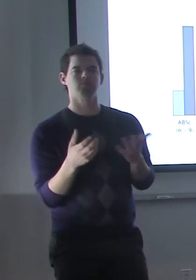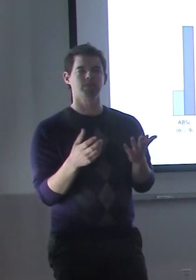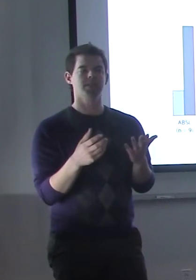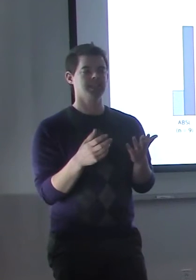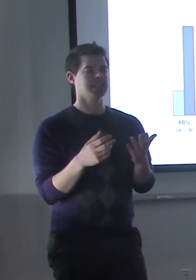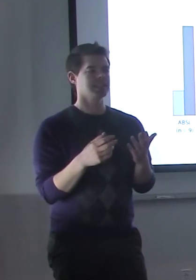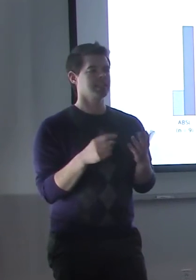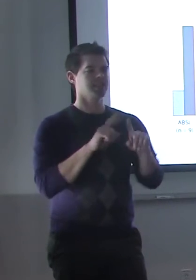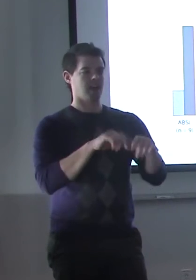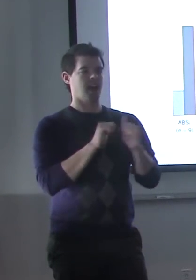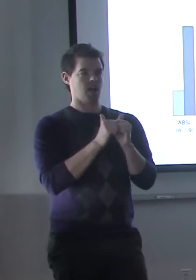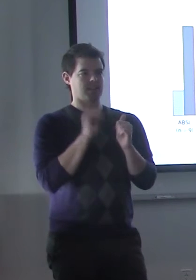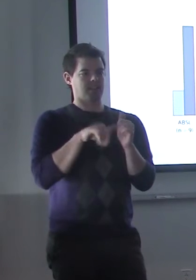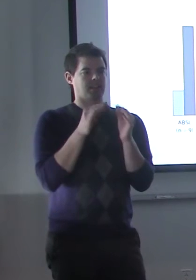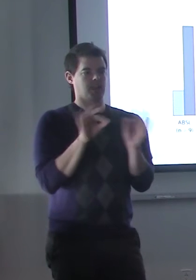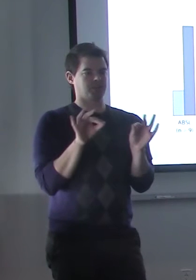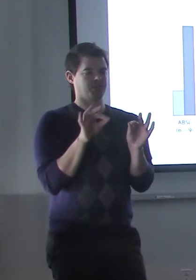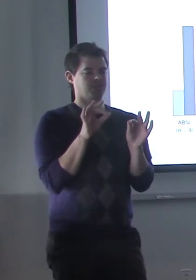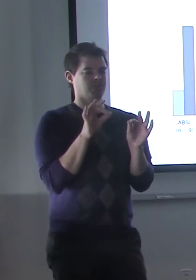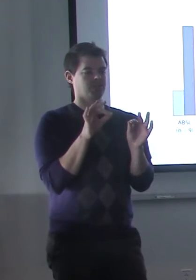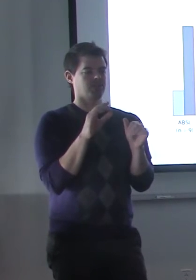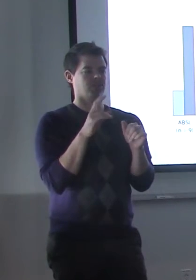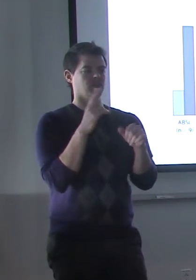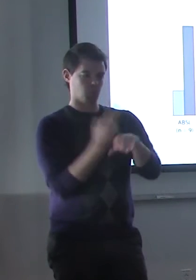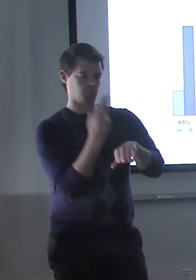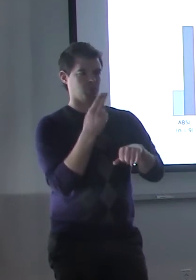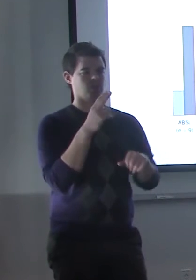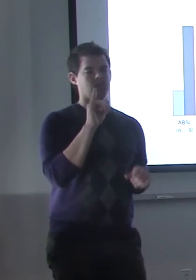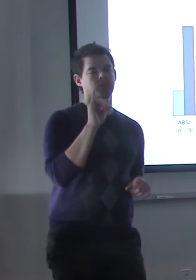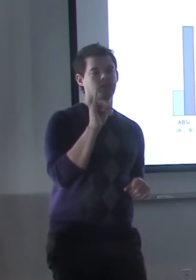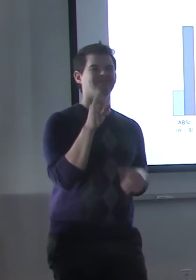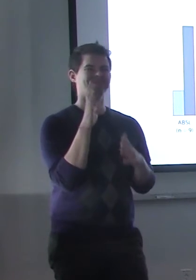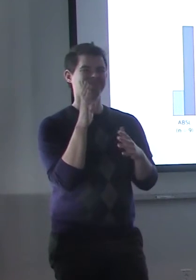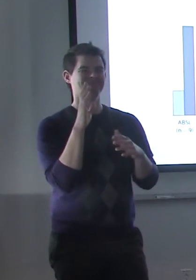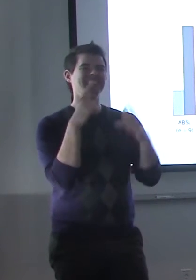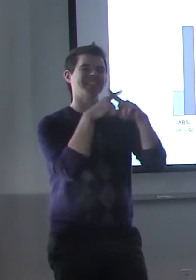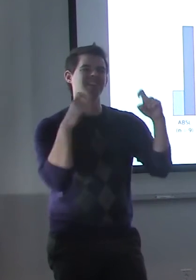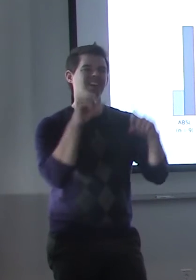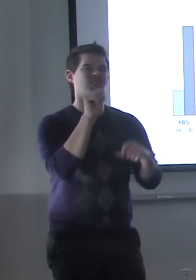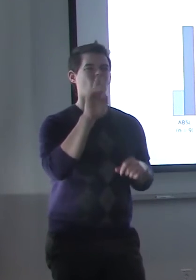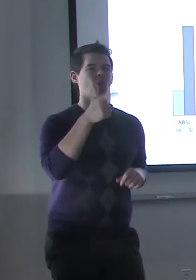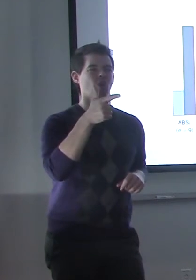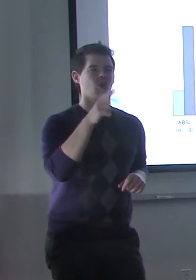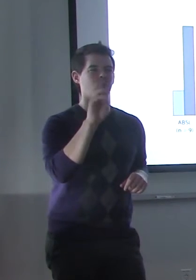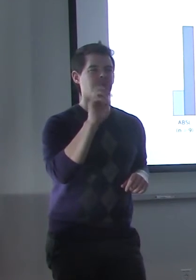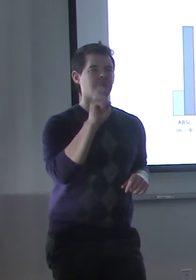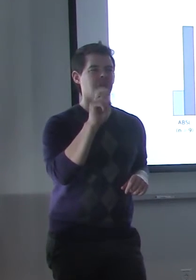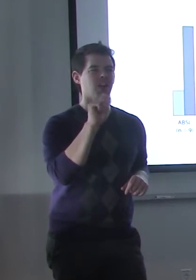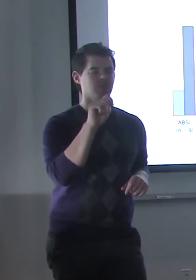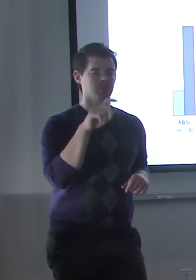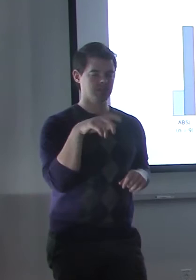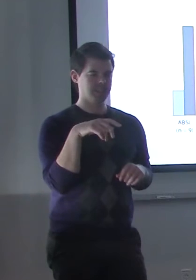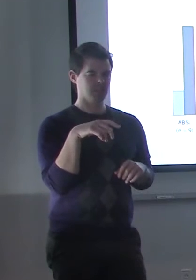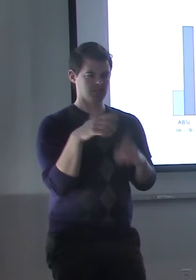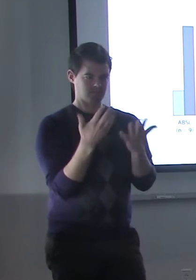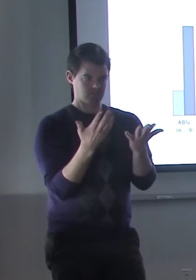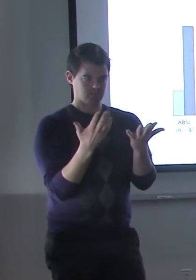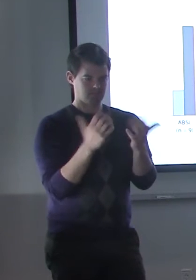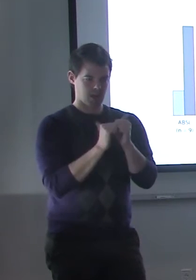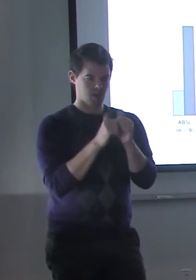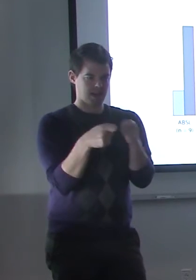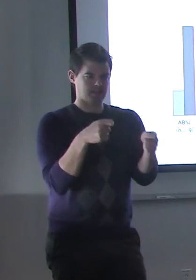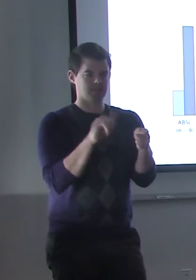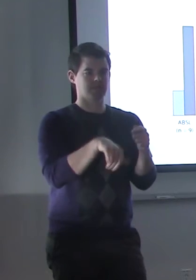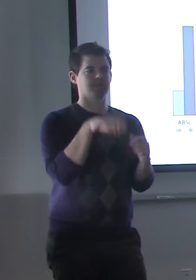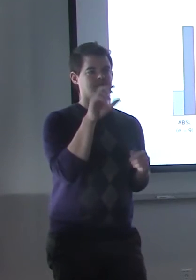handle instrumental arguments, the way that they handle the grammatical object of